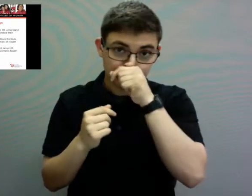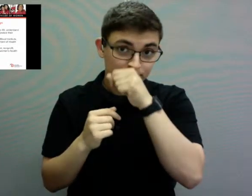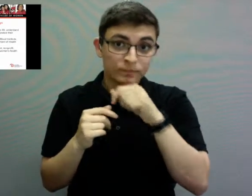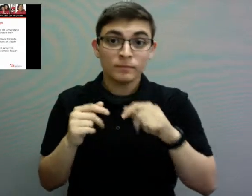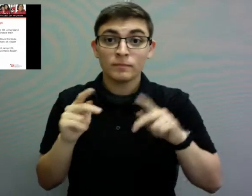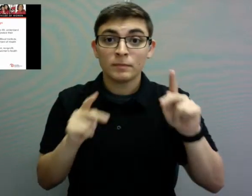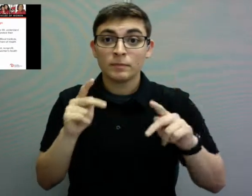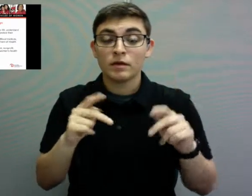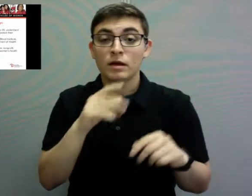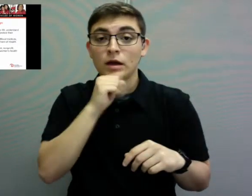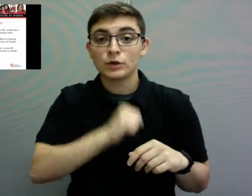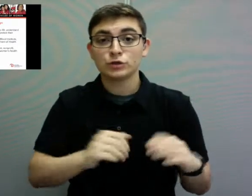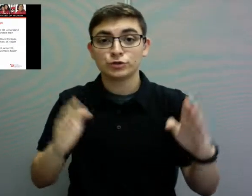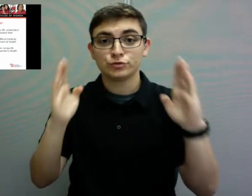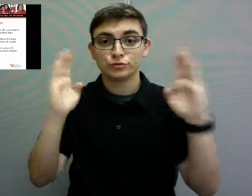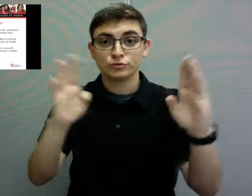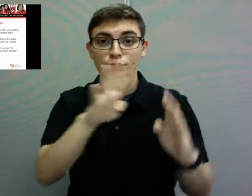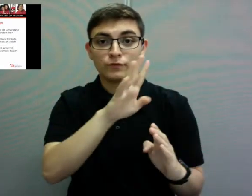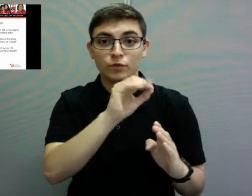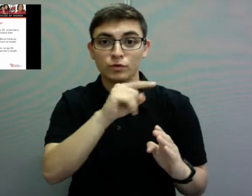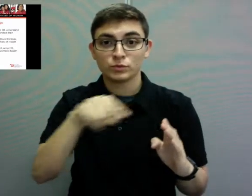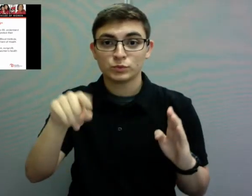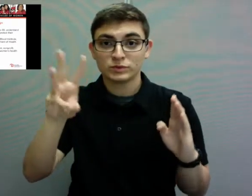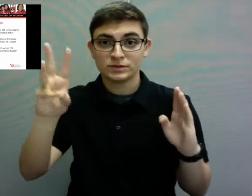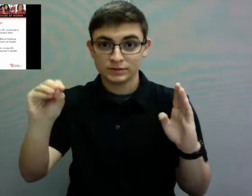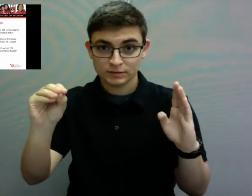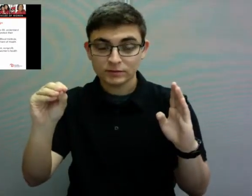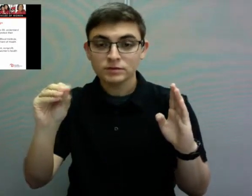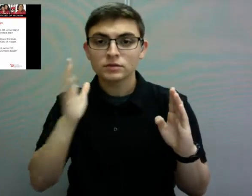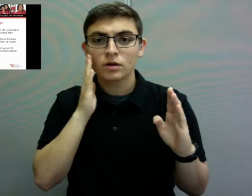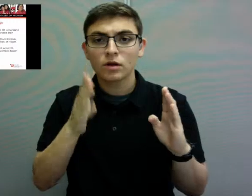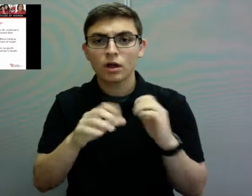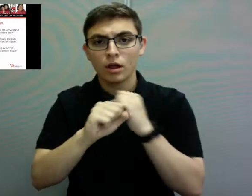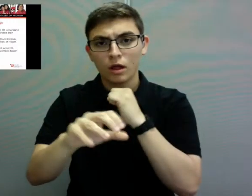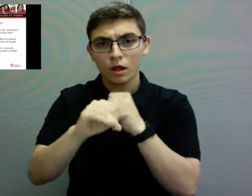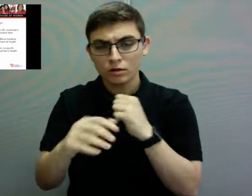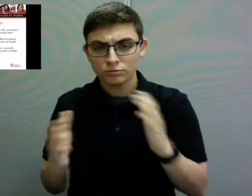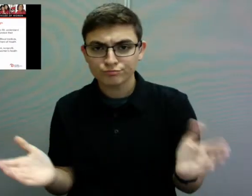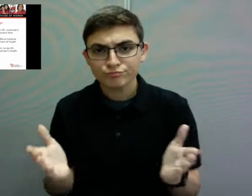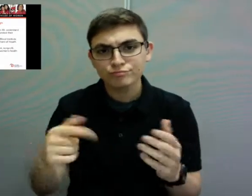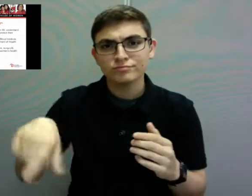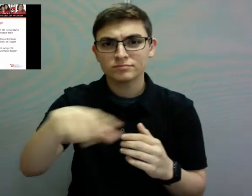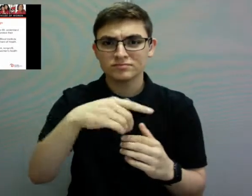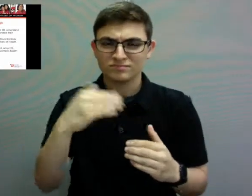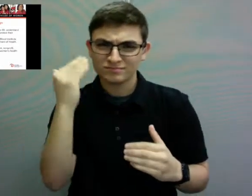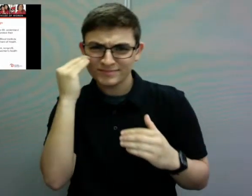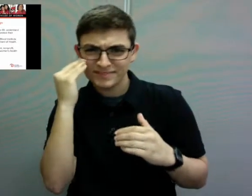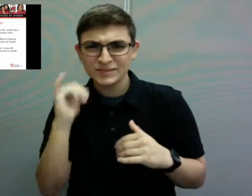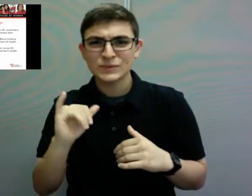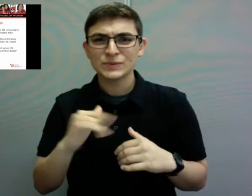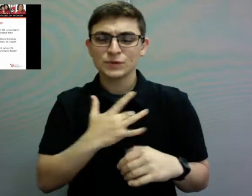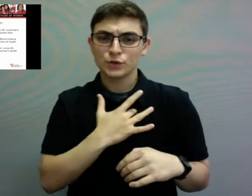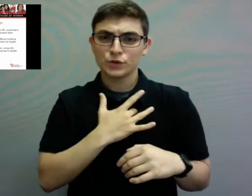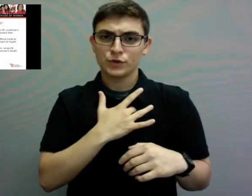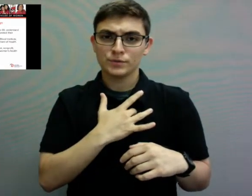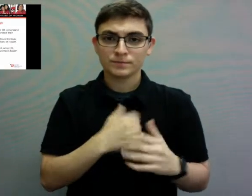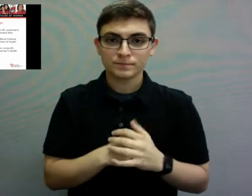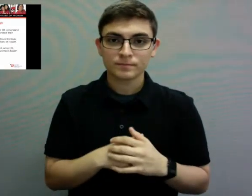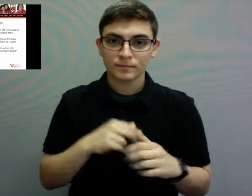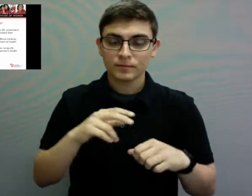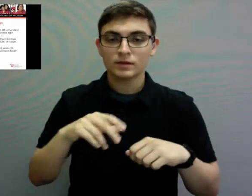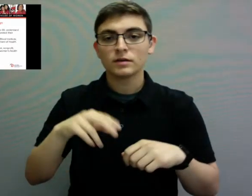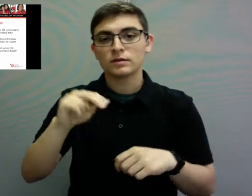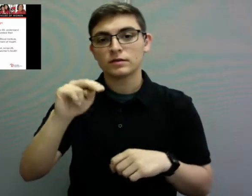of heart disease and taking action to protect their heart health. This is a national lecture series, and it's sponsored